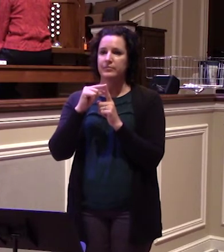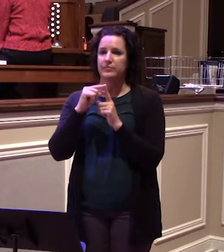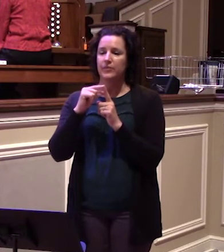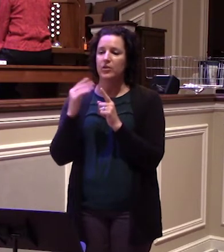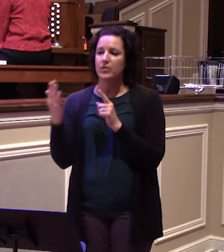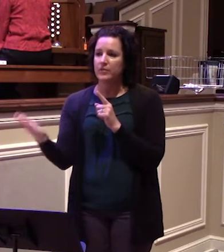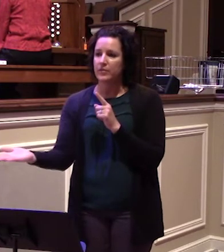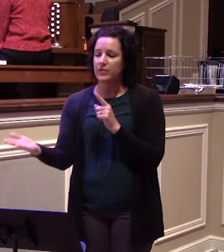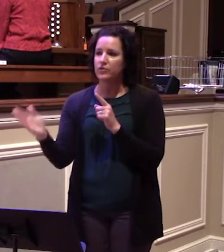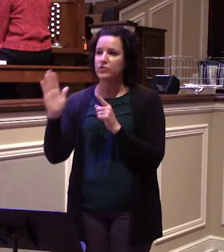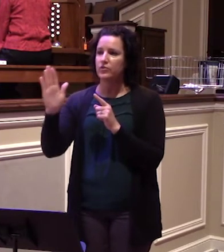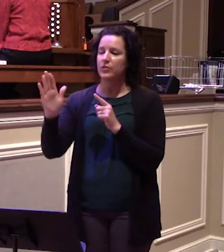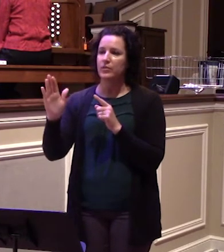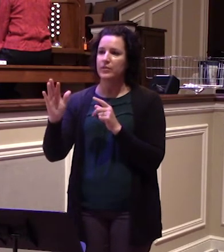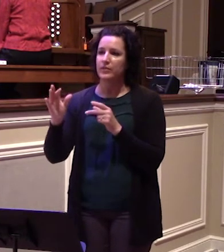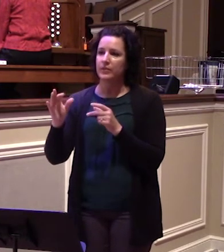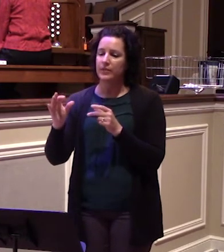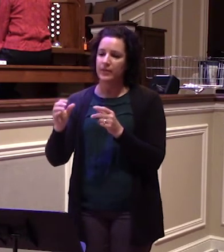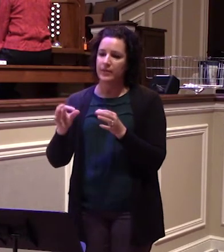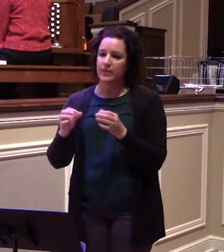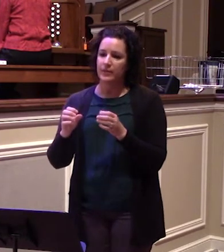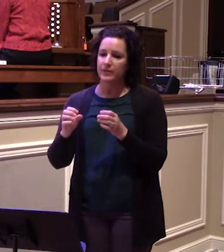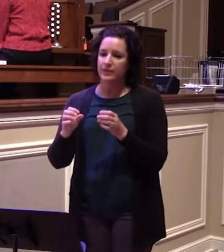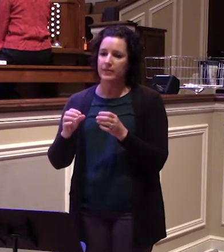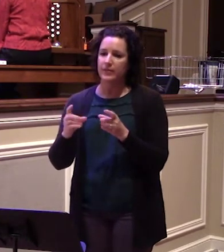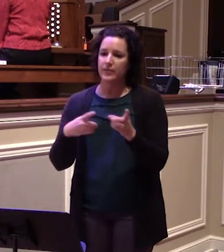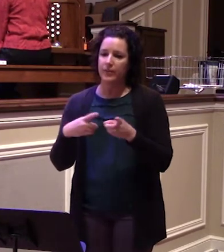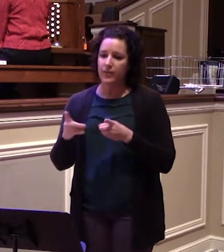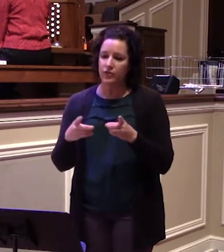Is this your definition of love?